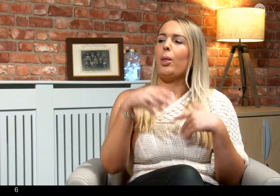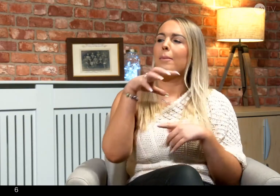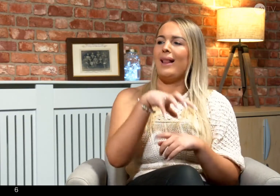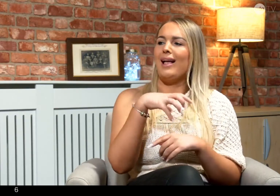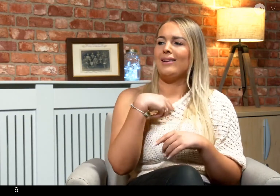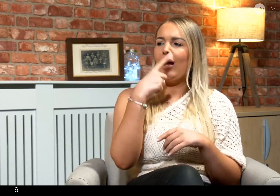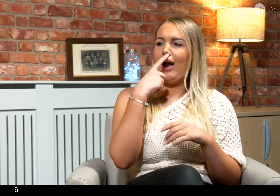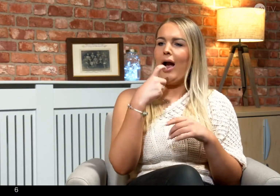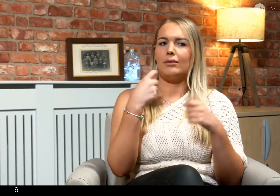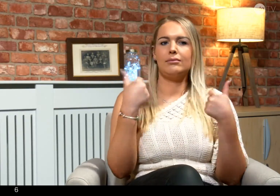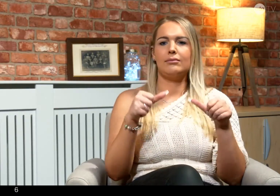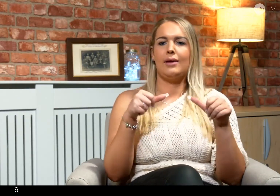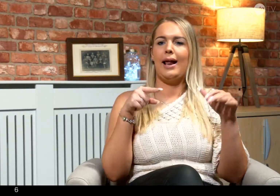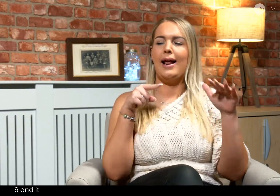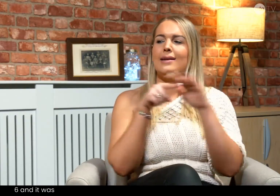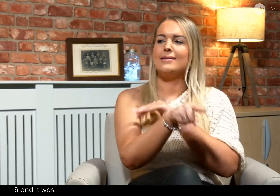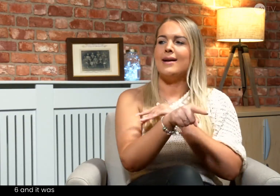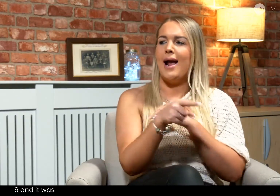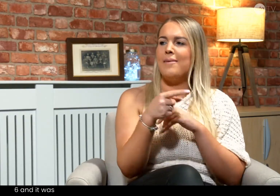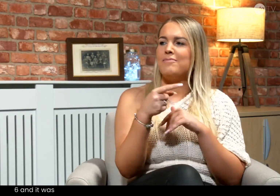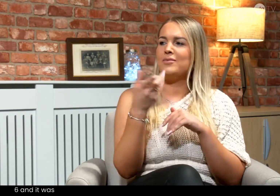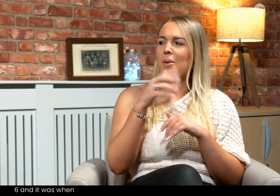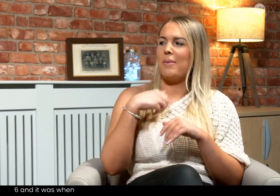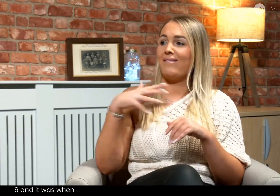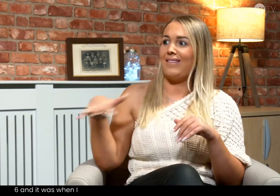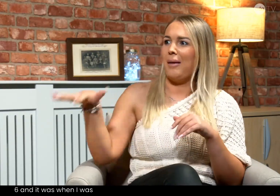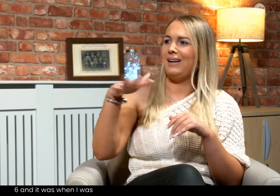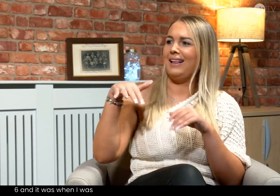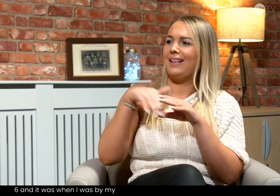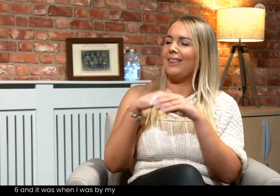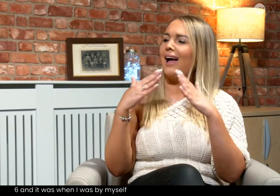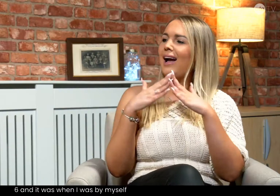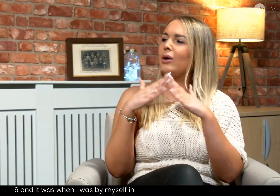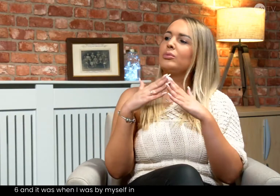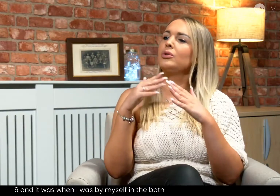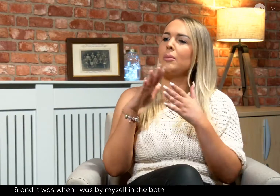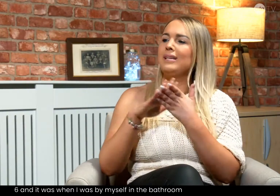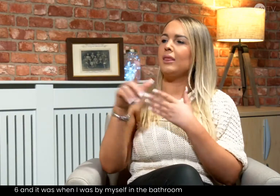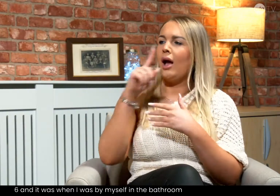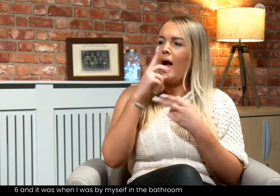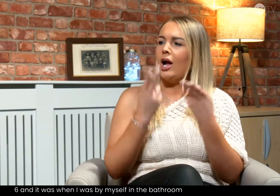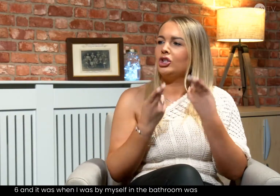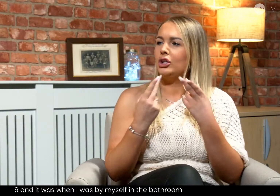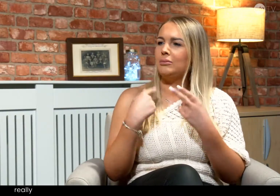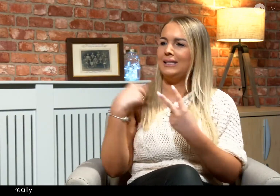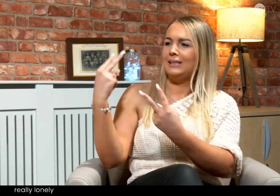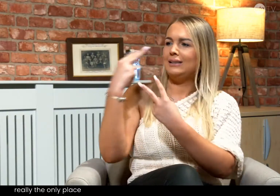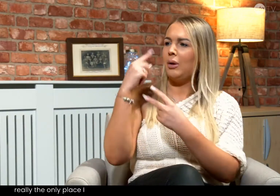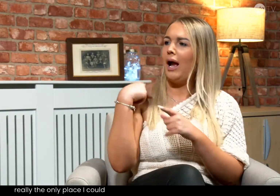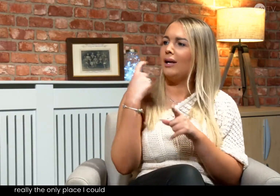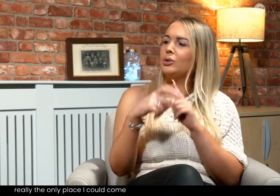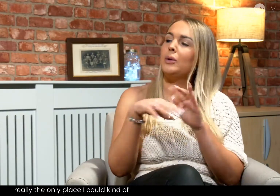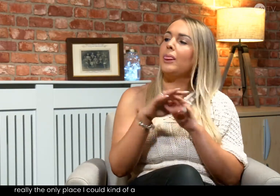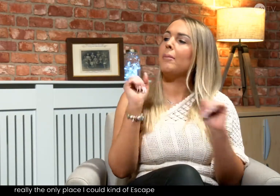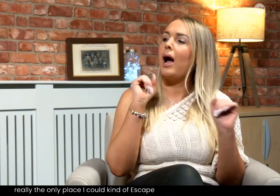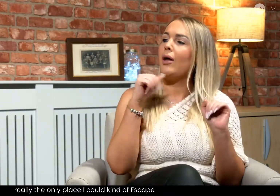And it was when I was by myself in the bathroom, was really the only place that I could kind of escape by myself without my family judging